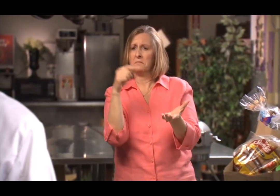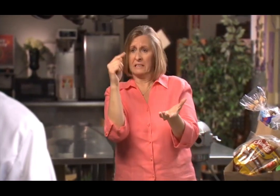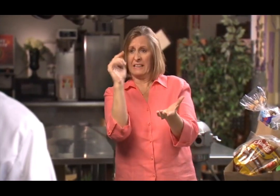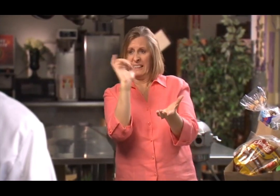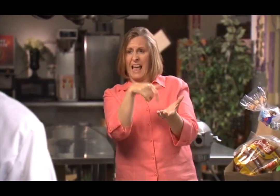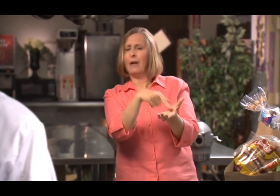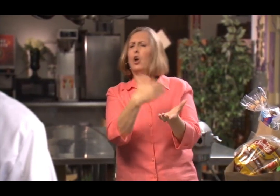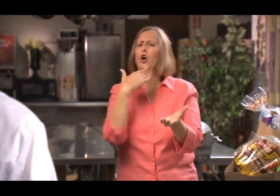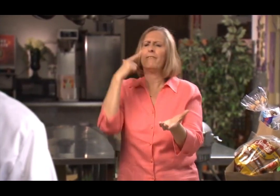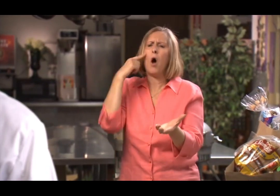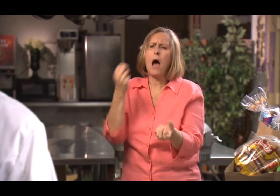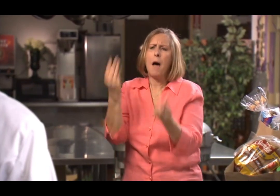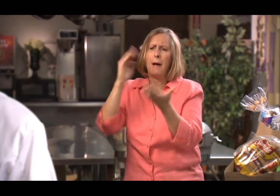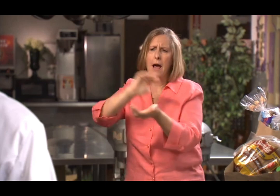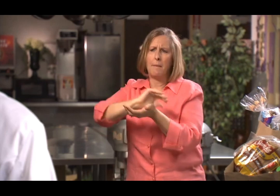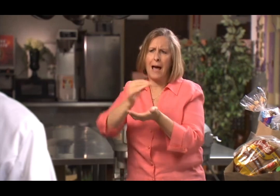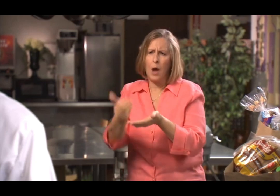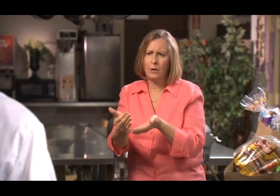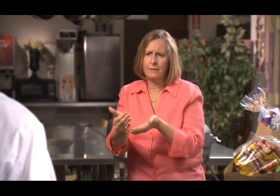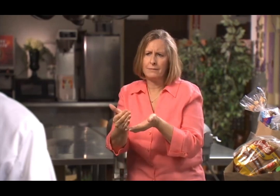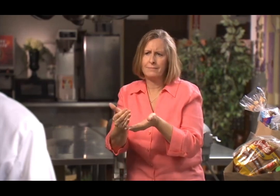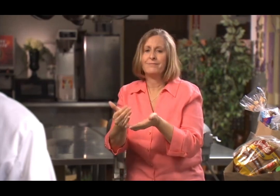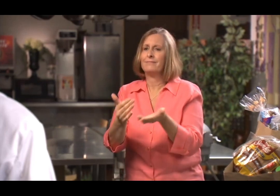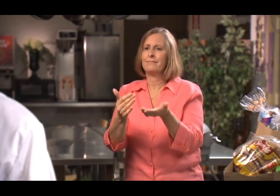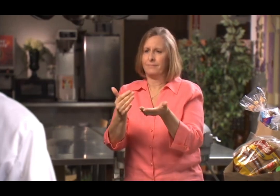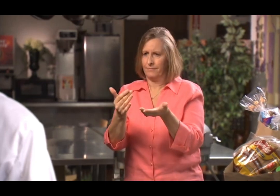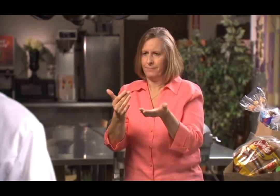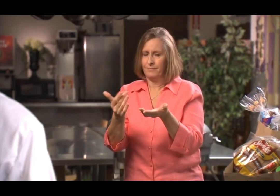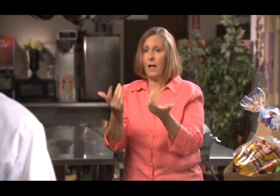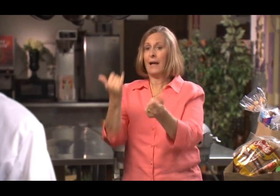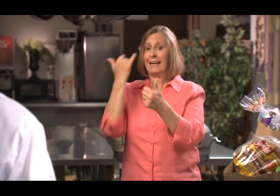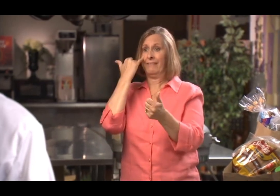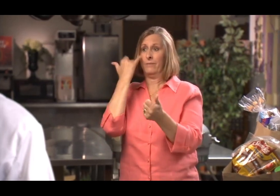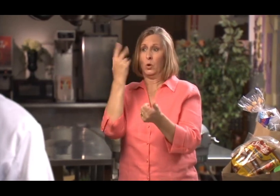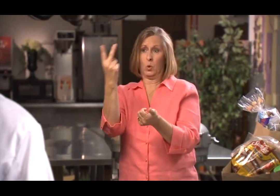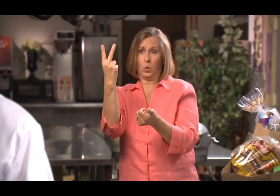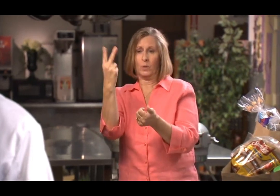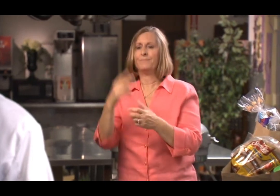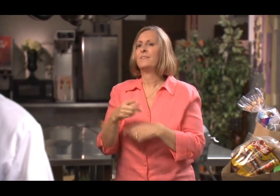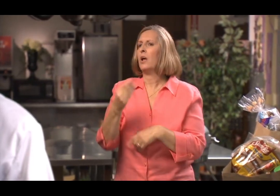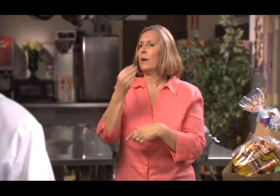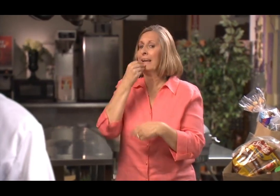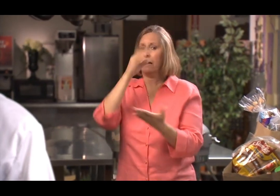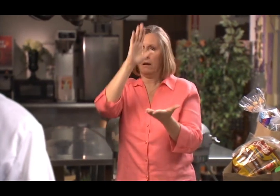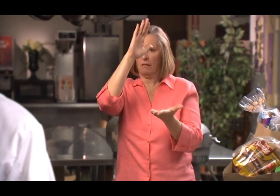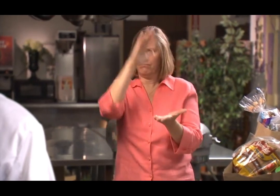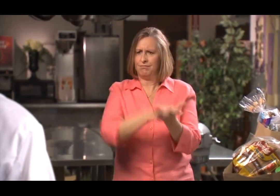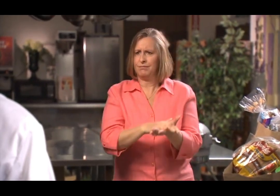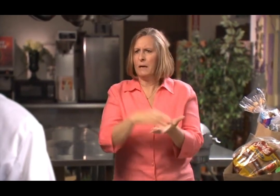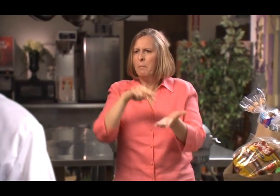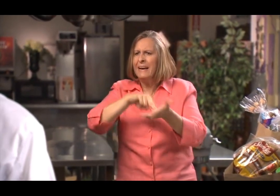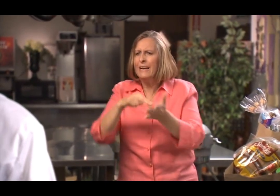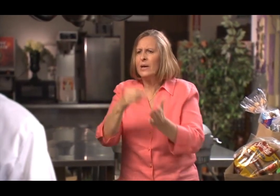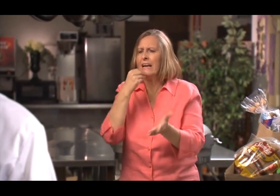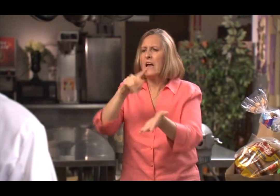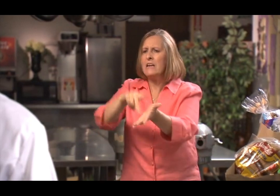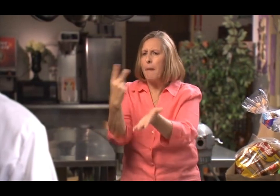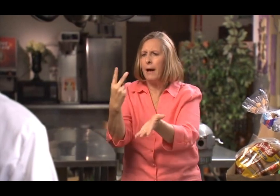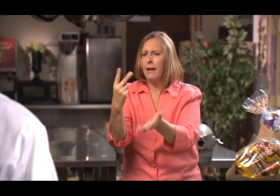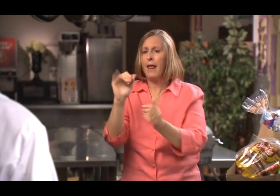have a product that has 2 servings per container and you consume the whole container, that means you ate